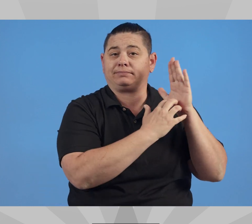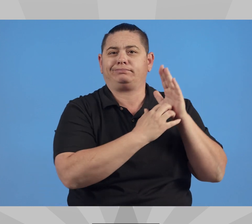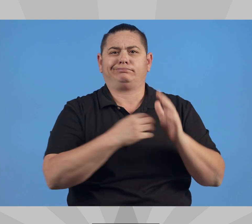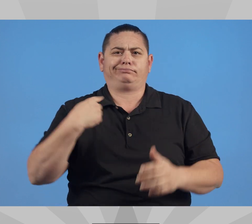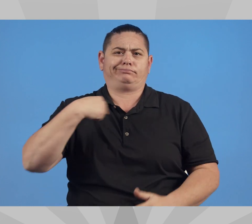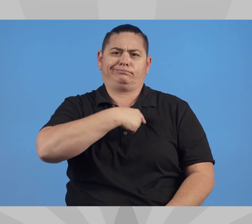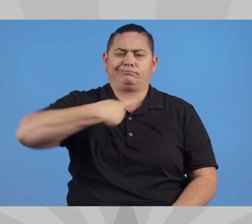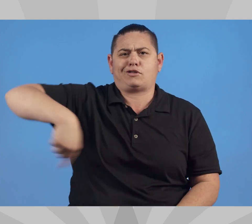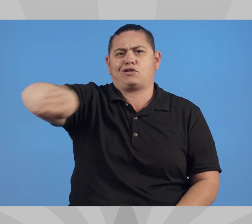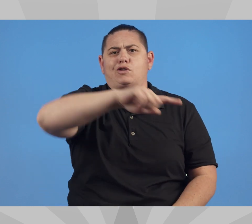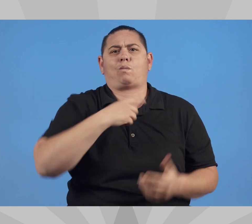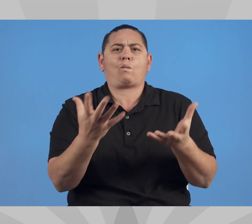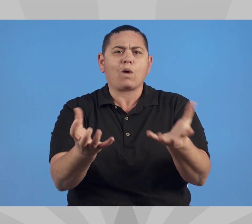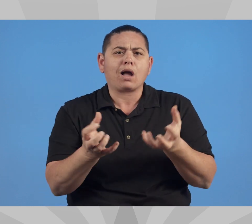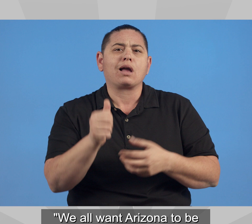Statement.